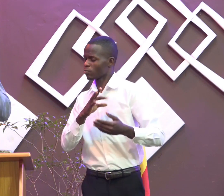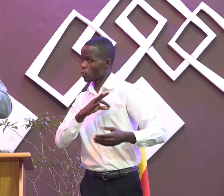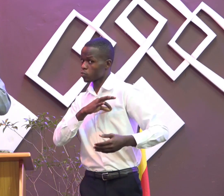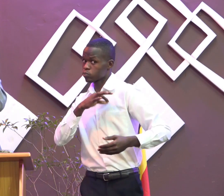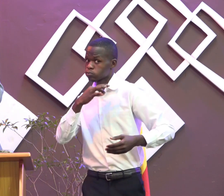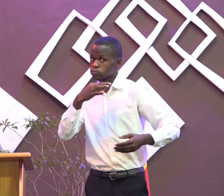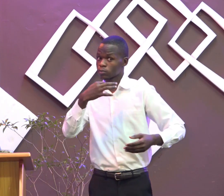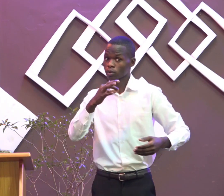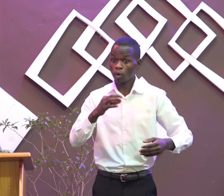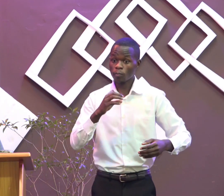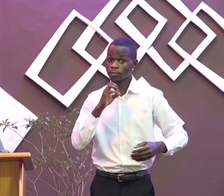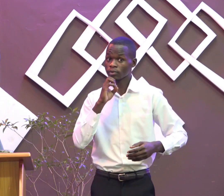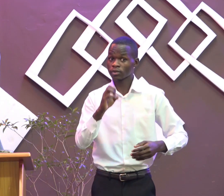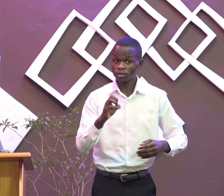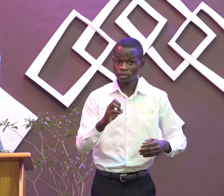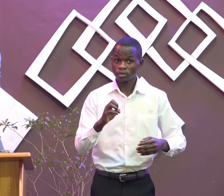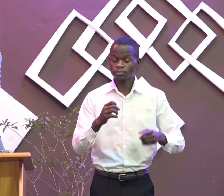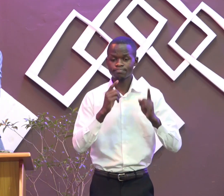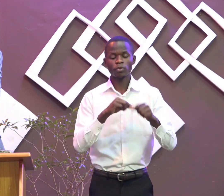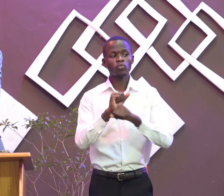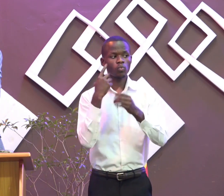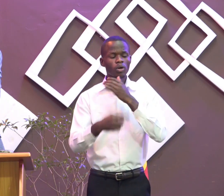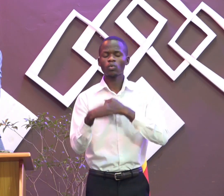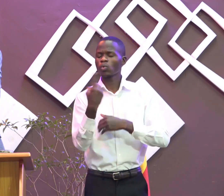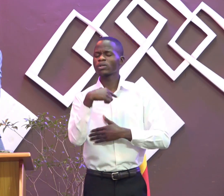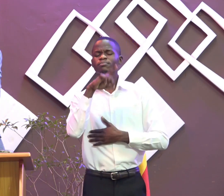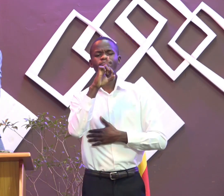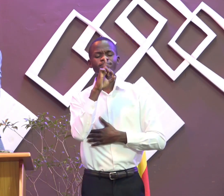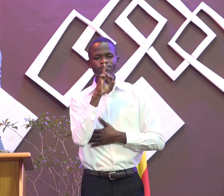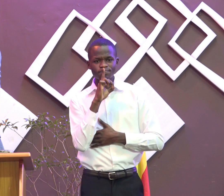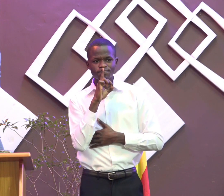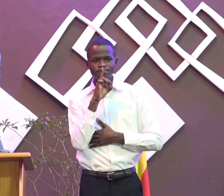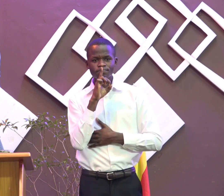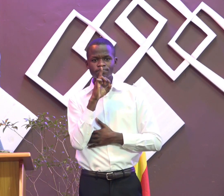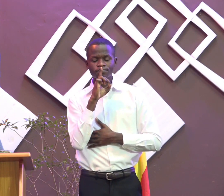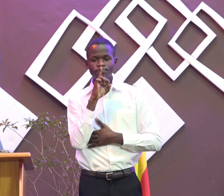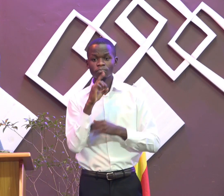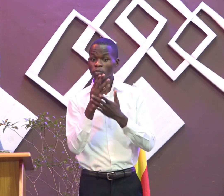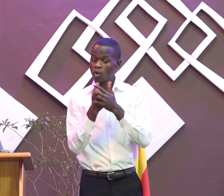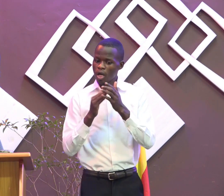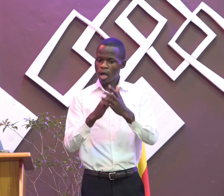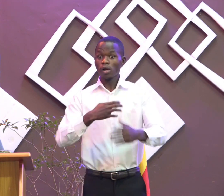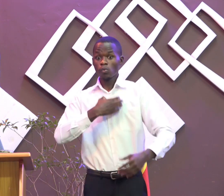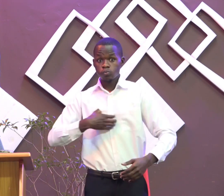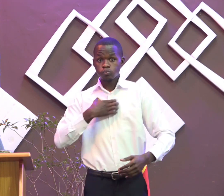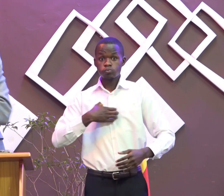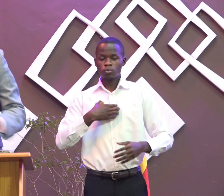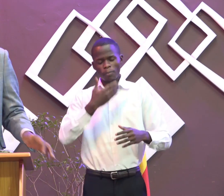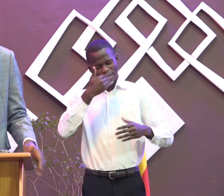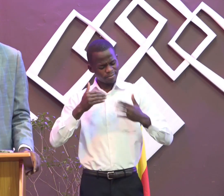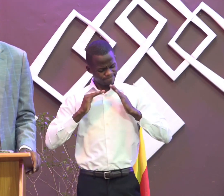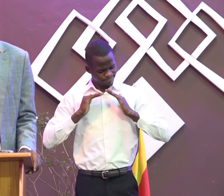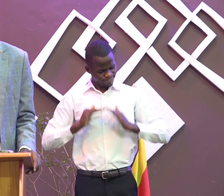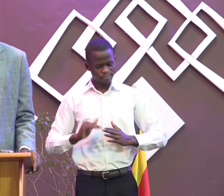gukugolokokerako, gwe tova mu kifo sirika bw'oti bw'ekye. When the anger of the ruler rises against you, please don't leave your place.